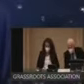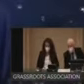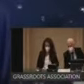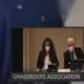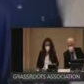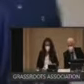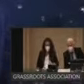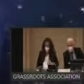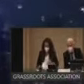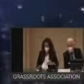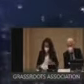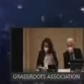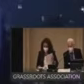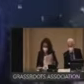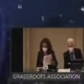per bello paese.